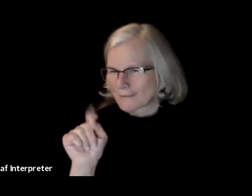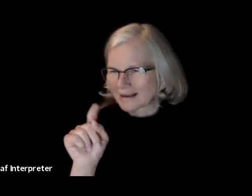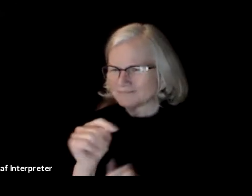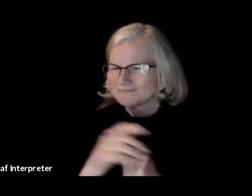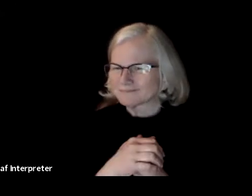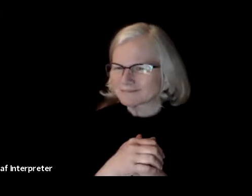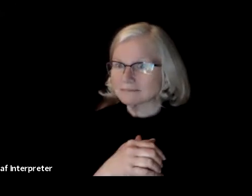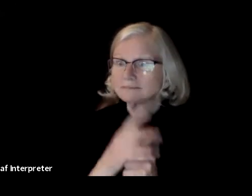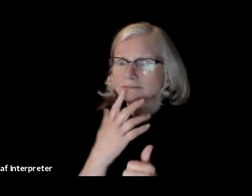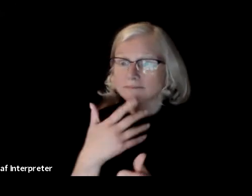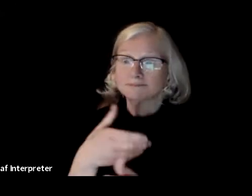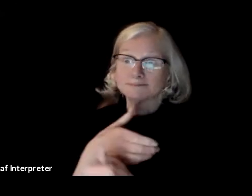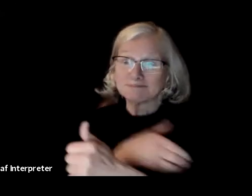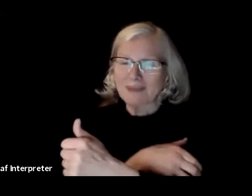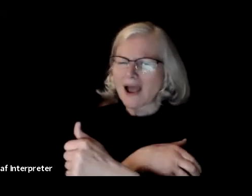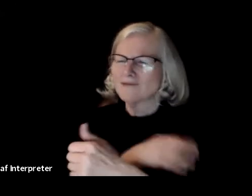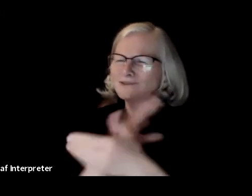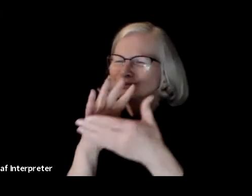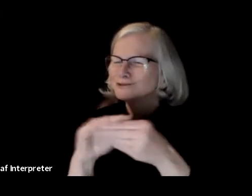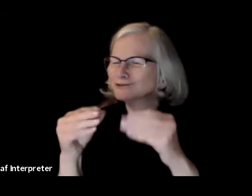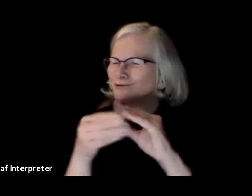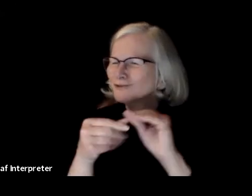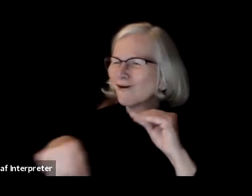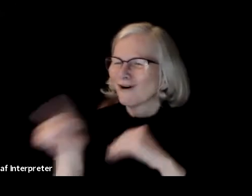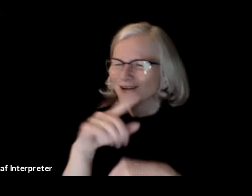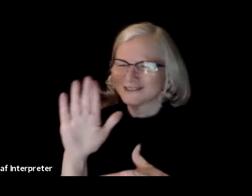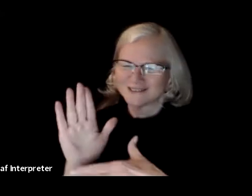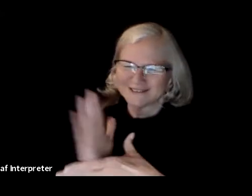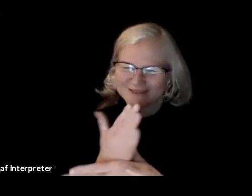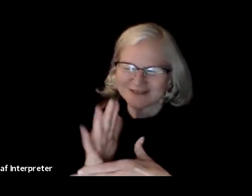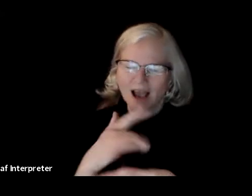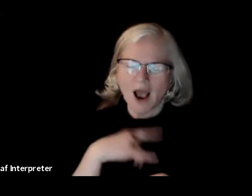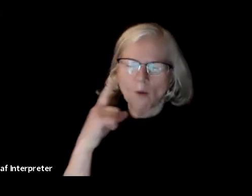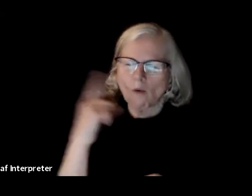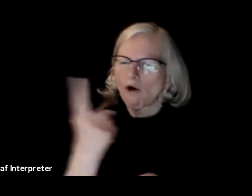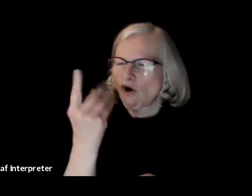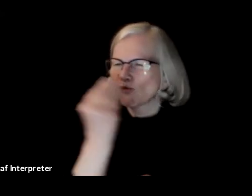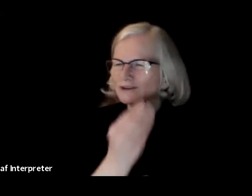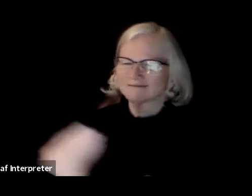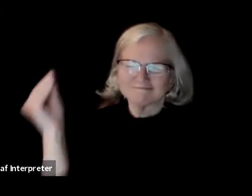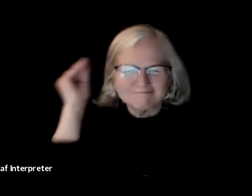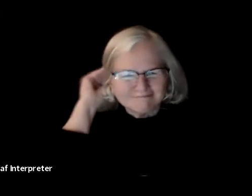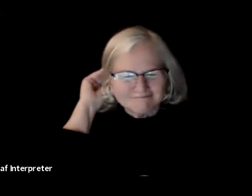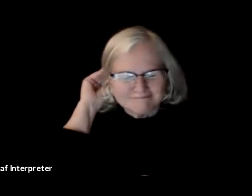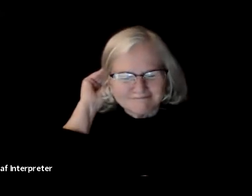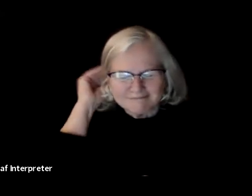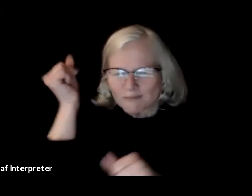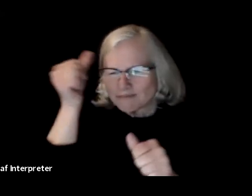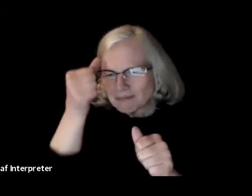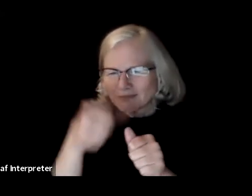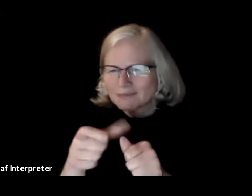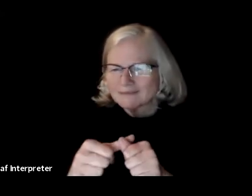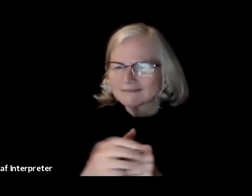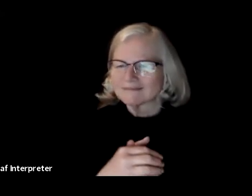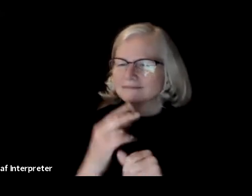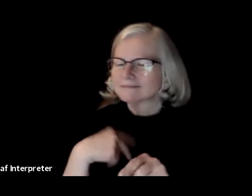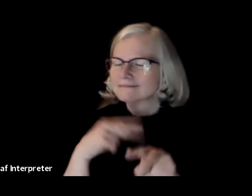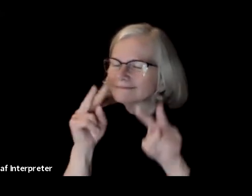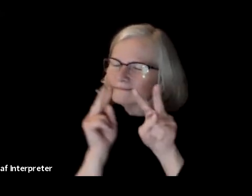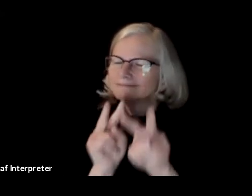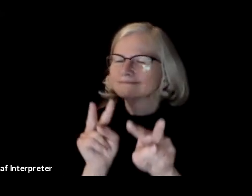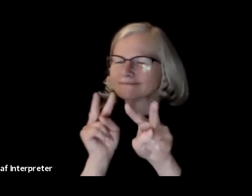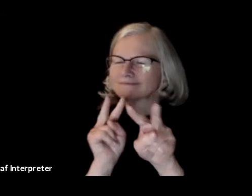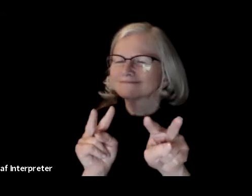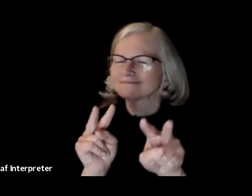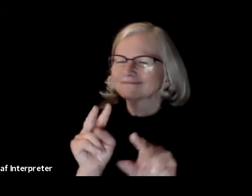wonderful image. I'm going to carry that with me for a while. So thank you. I'm looking forward to that last turn on to Summit Avenue too.